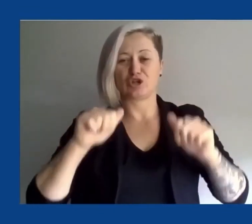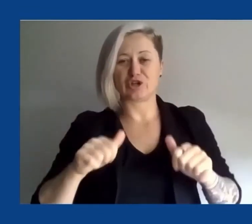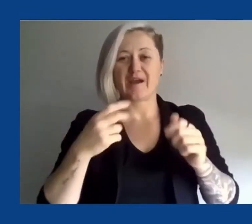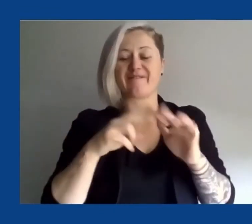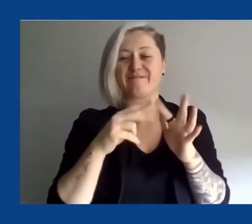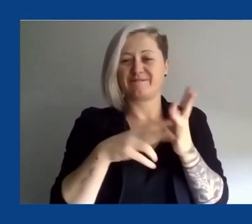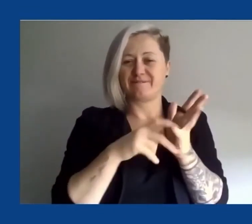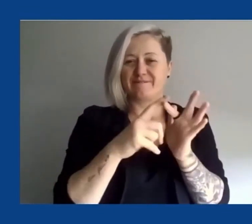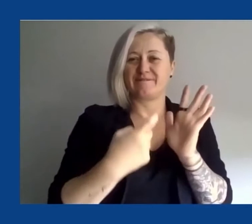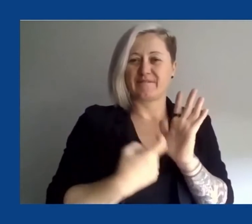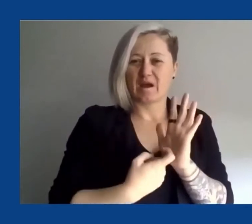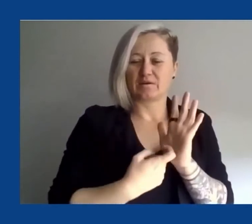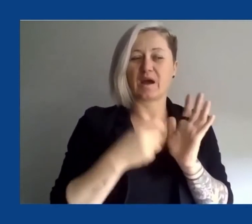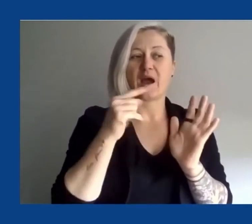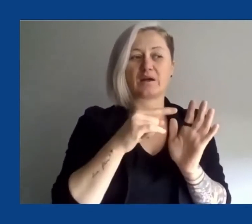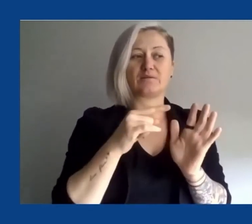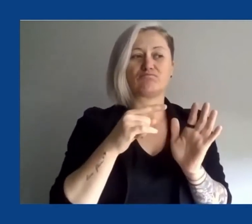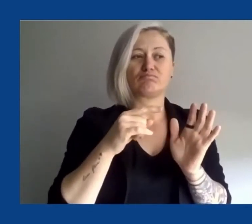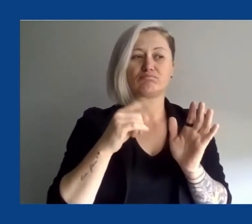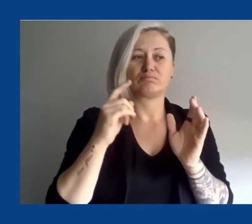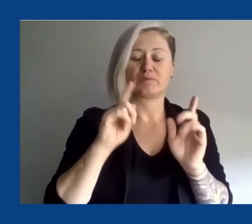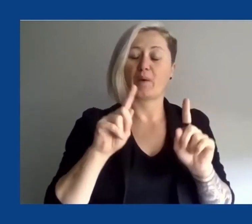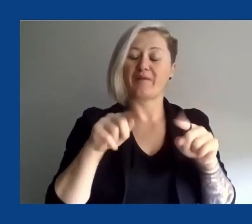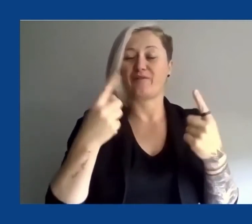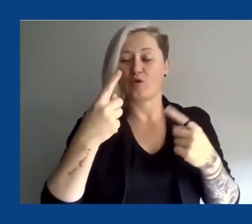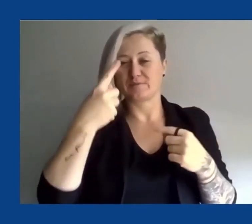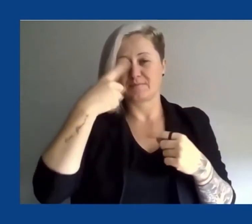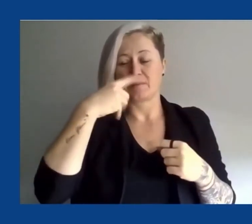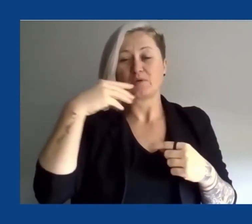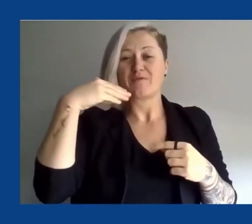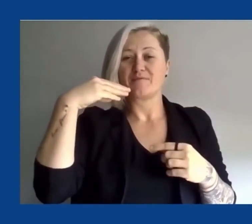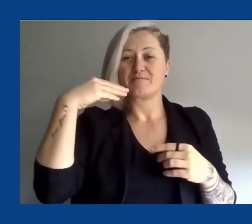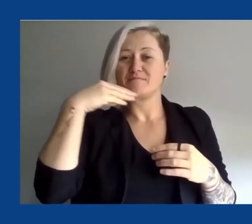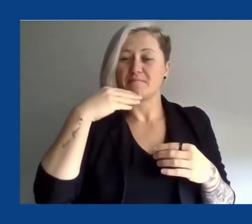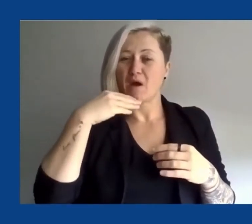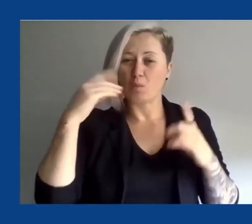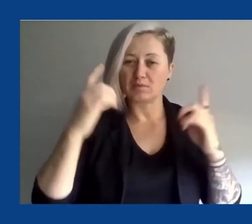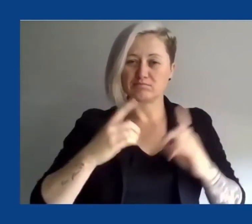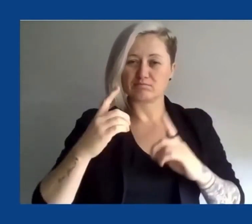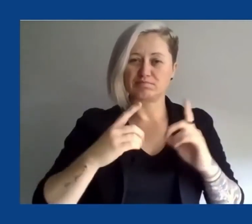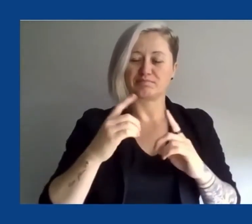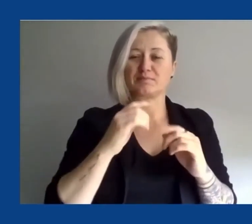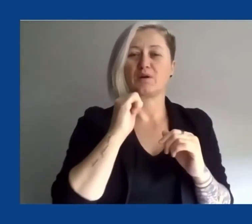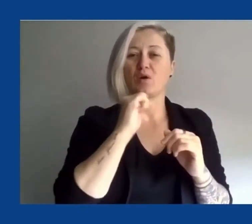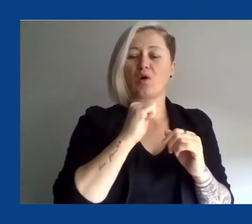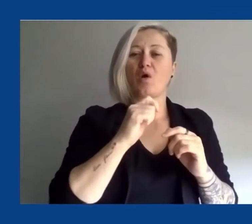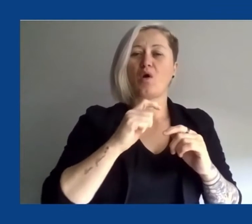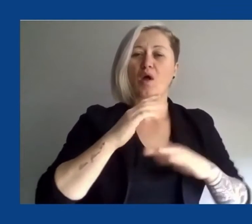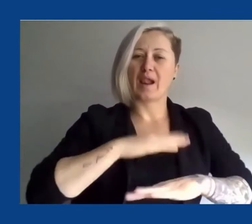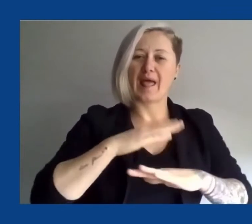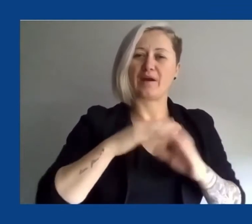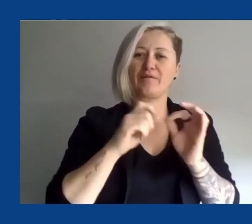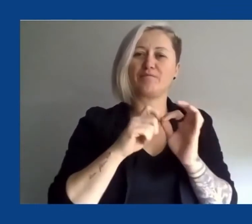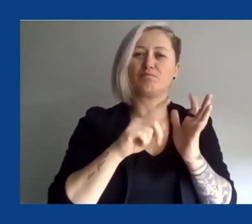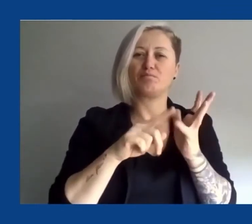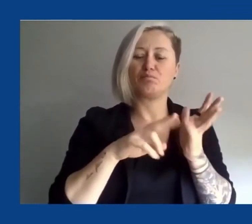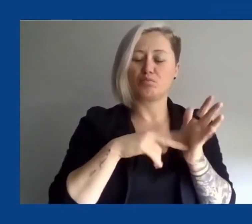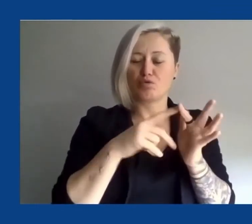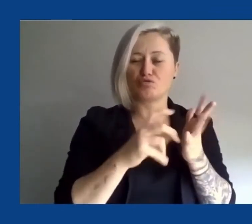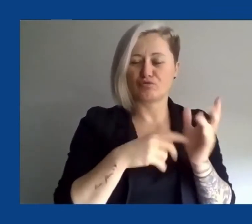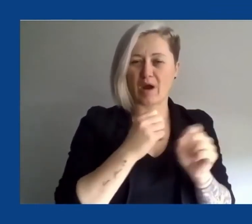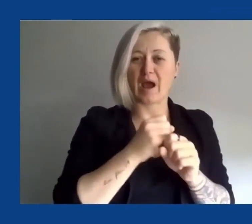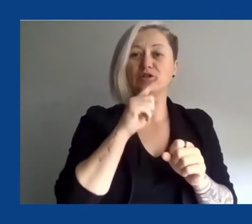descendant of the First Peoples of Melbourne, the Yaluk-ut Weelam clan of Boon Wurrung. She is a great-granddaughter of Louisa Briggs,